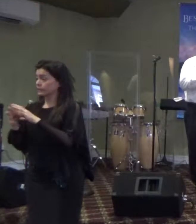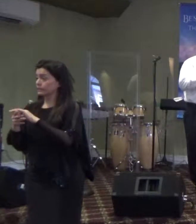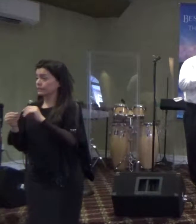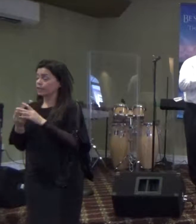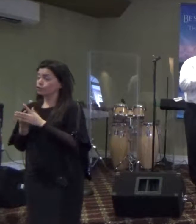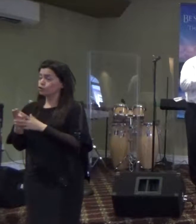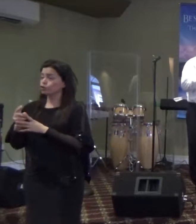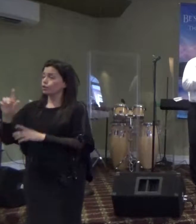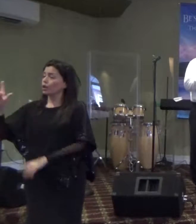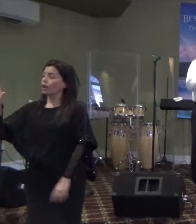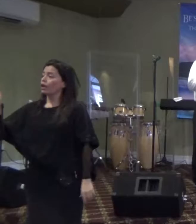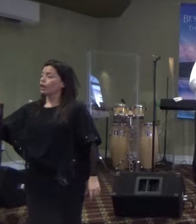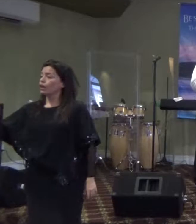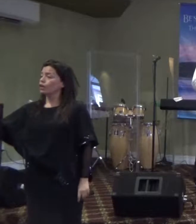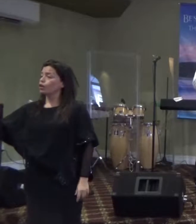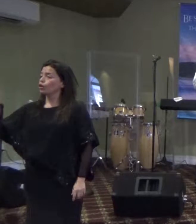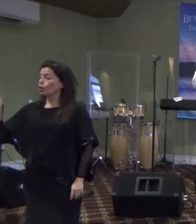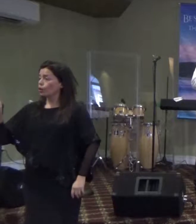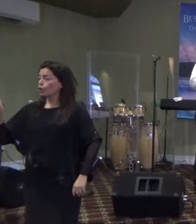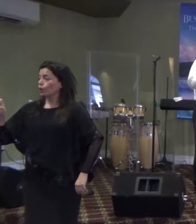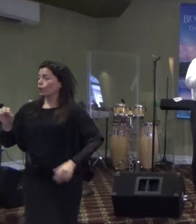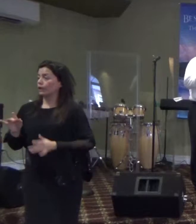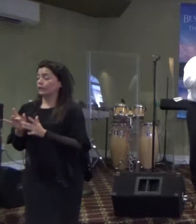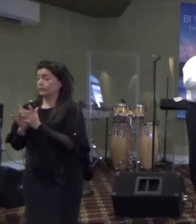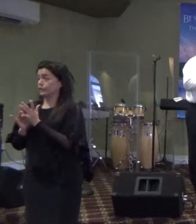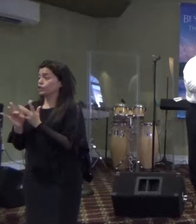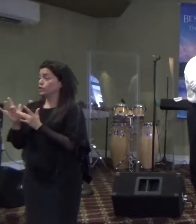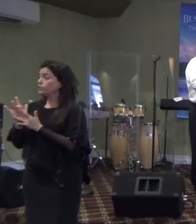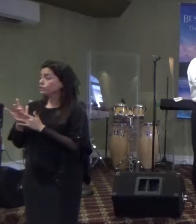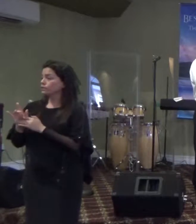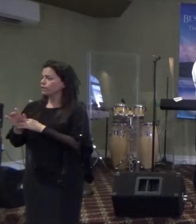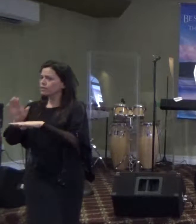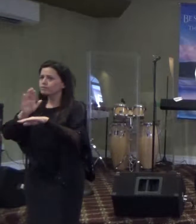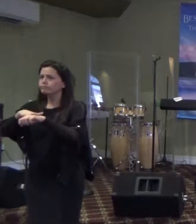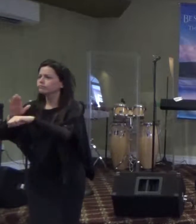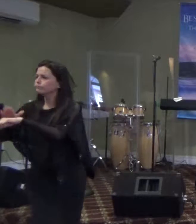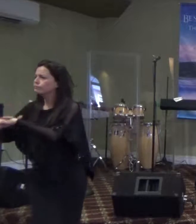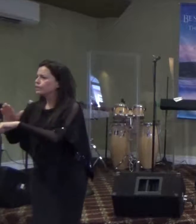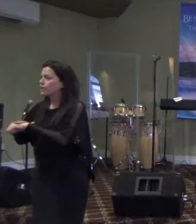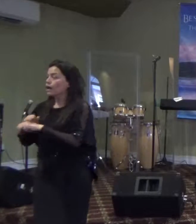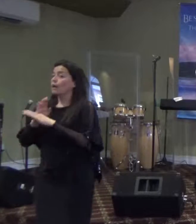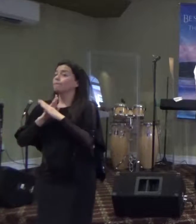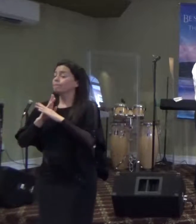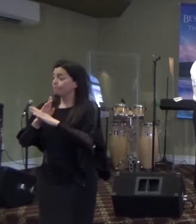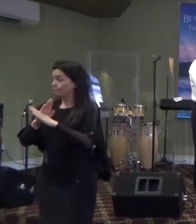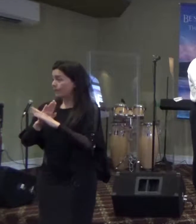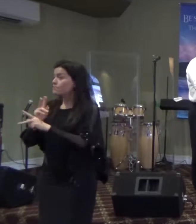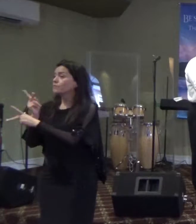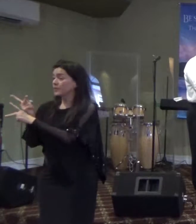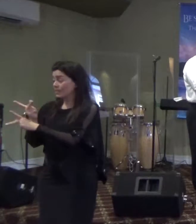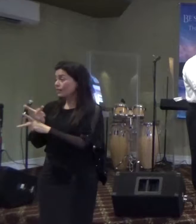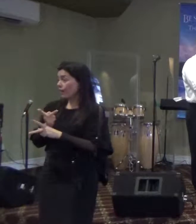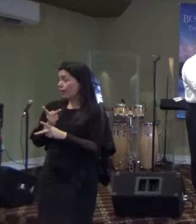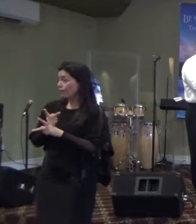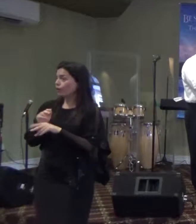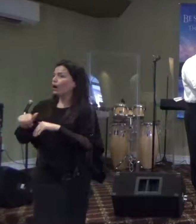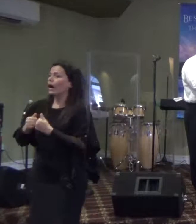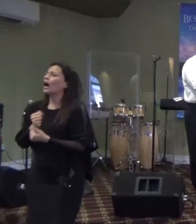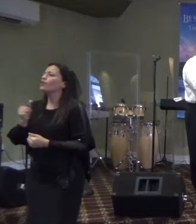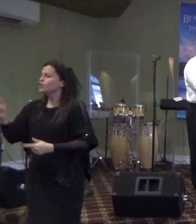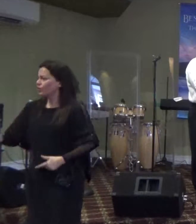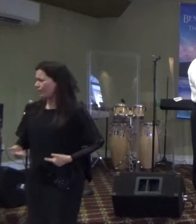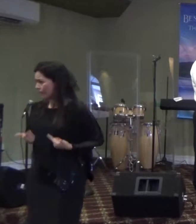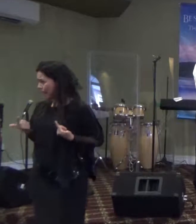verse 15. Guardaos de toda avaricia, Watch from all avarice, porque la vida del hombre because the life of man